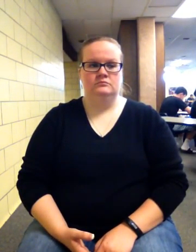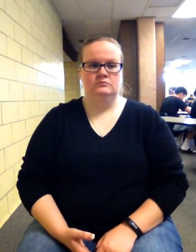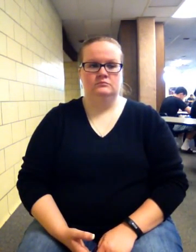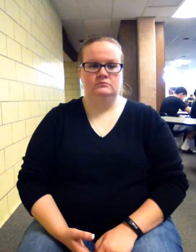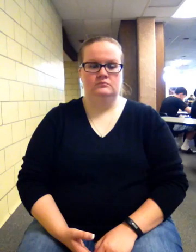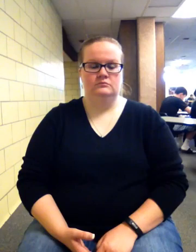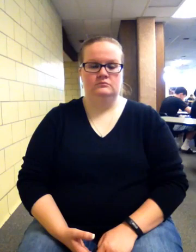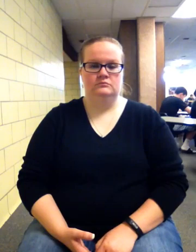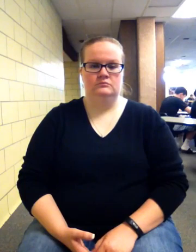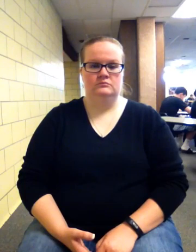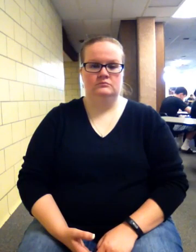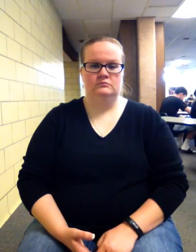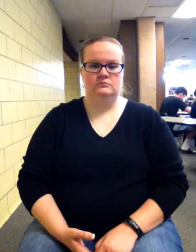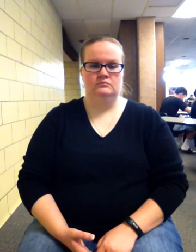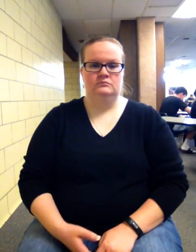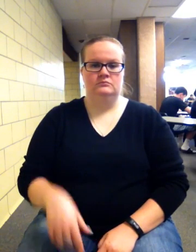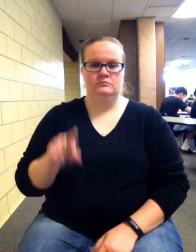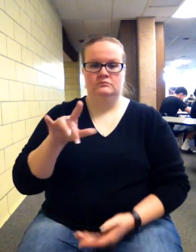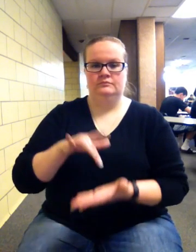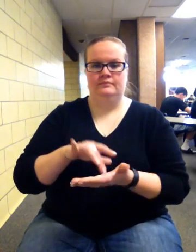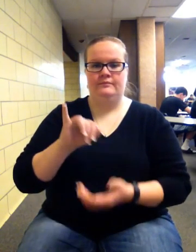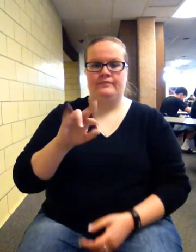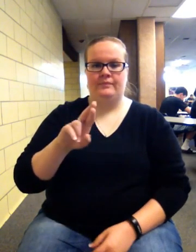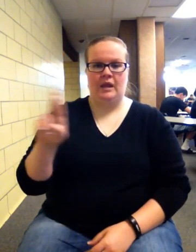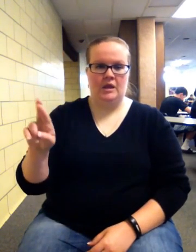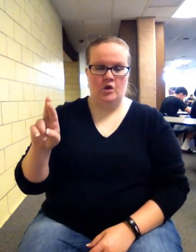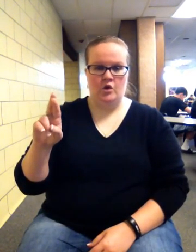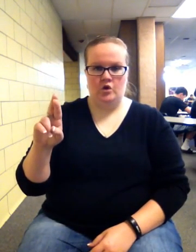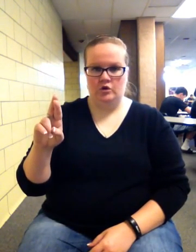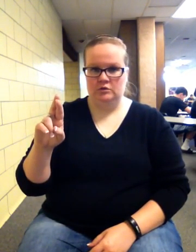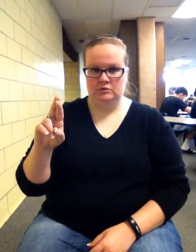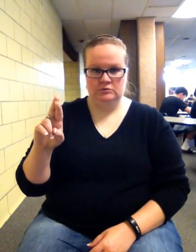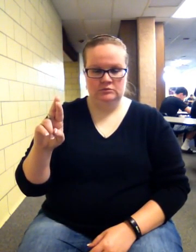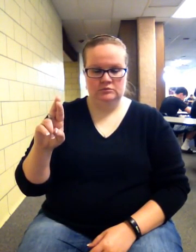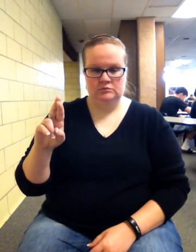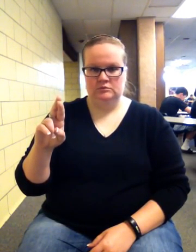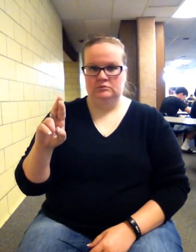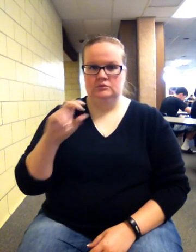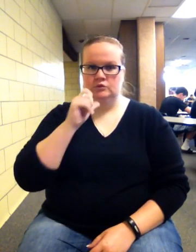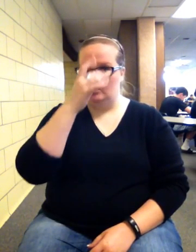So all you have to do is hit your IRR button right next to your NPV, and don't forget to hit CPT.